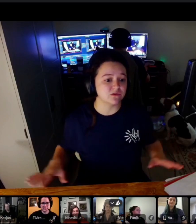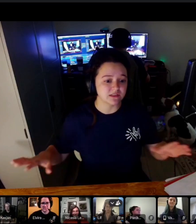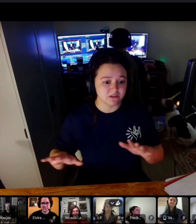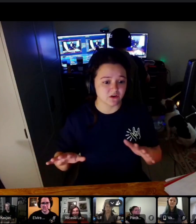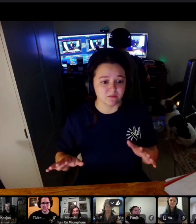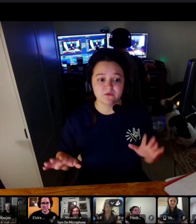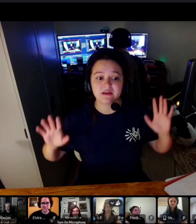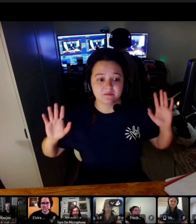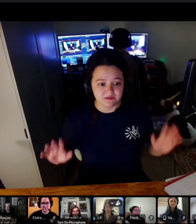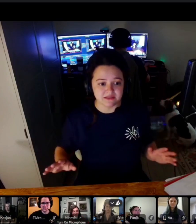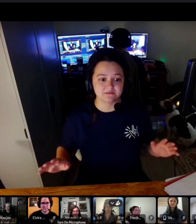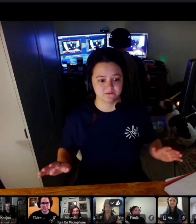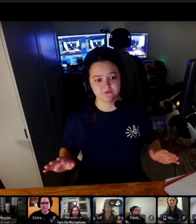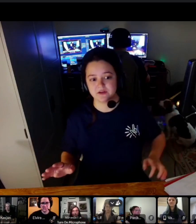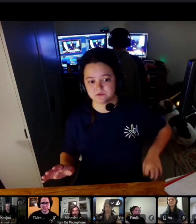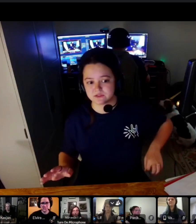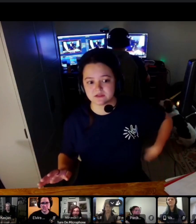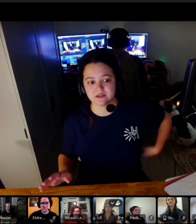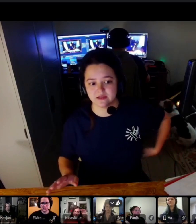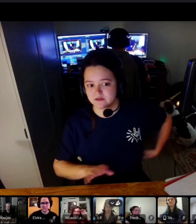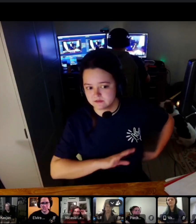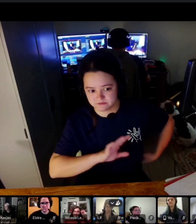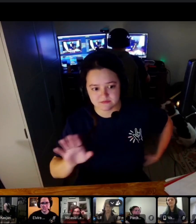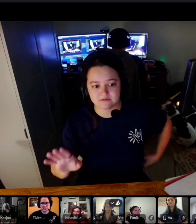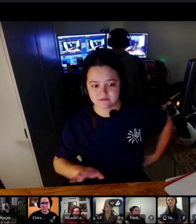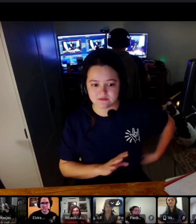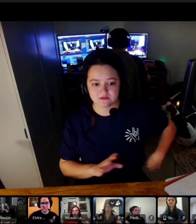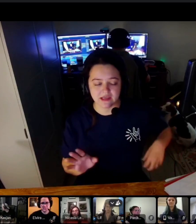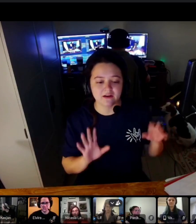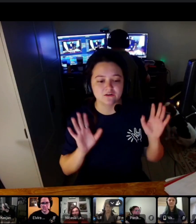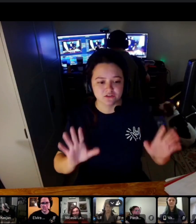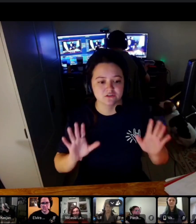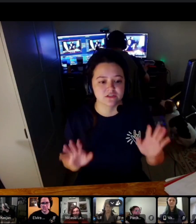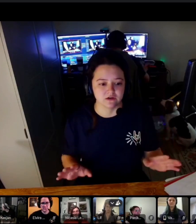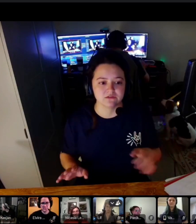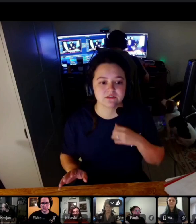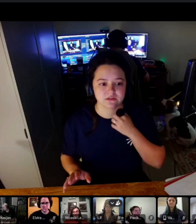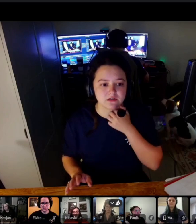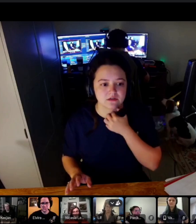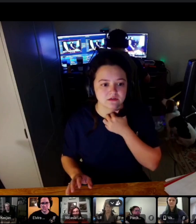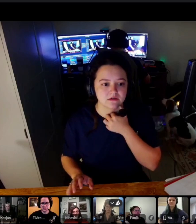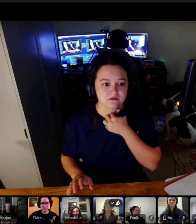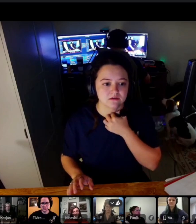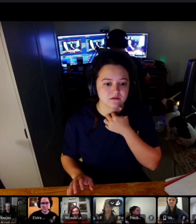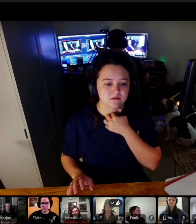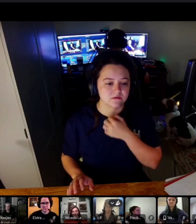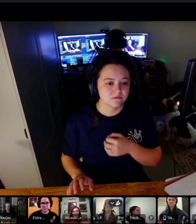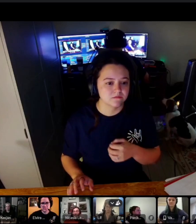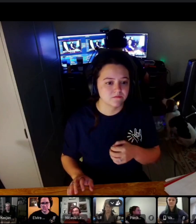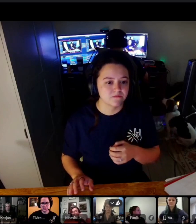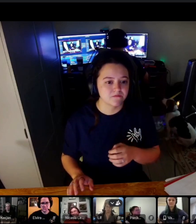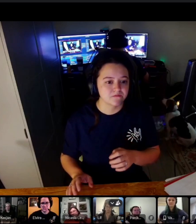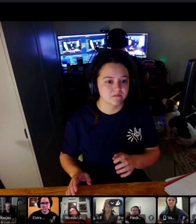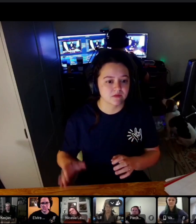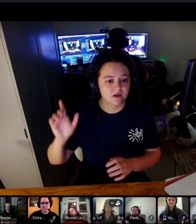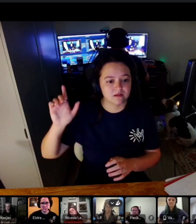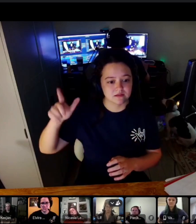see in your community, please feel free to use it. Like, cater to yourselves. What are they again? I'm sorry.